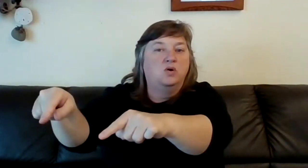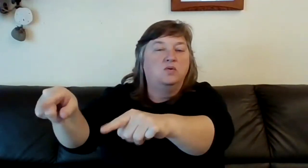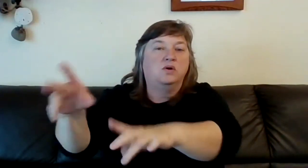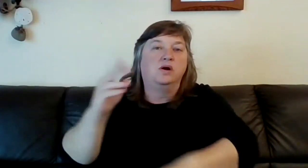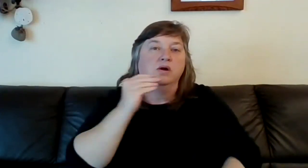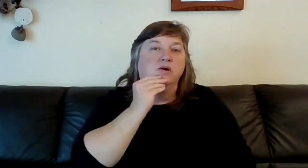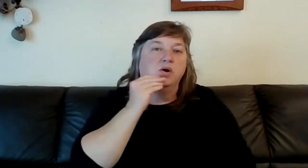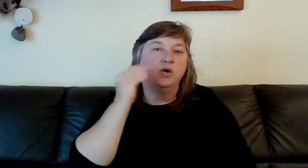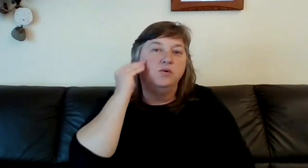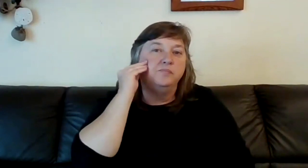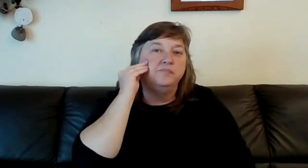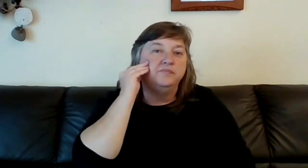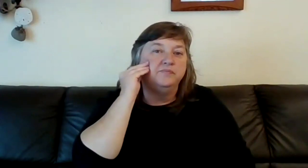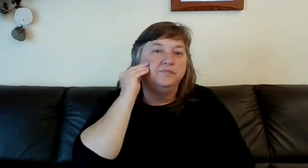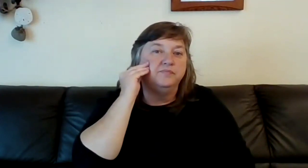go, home,